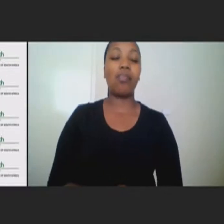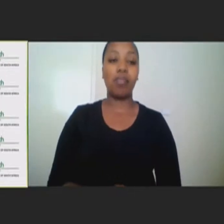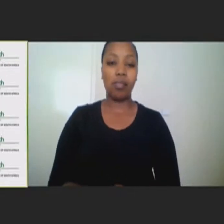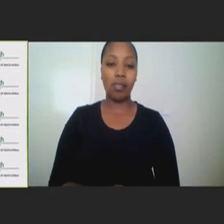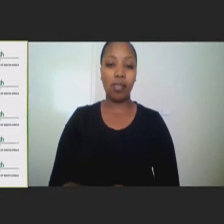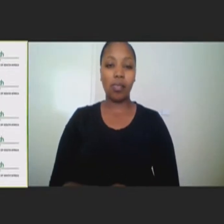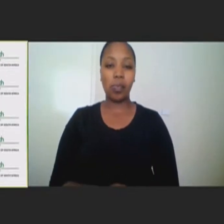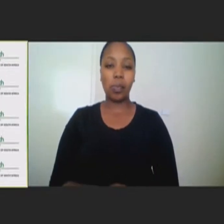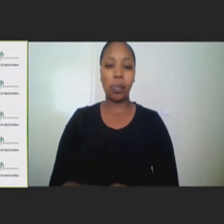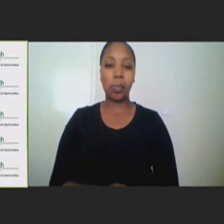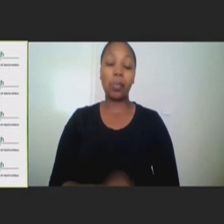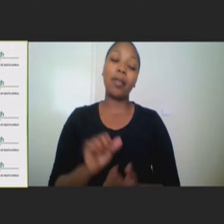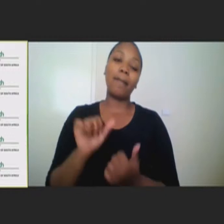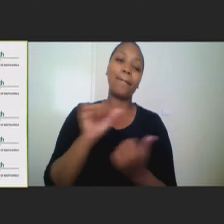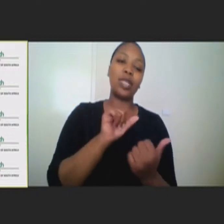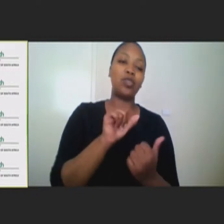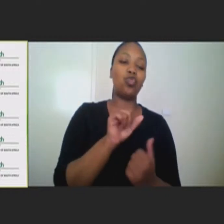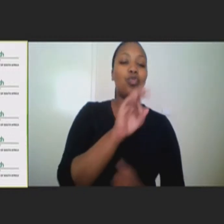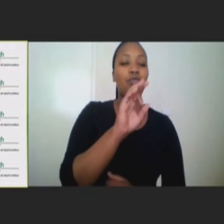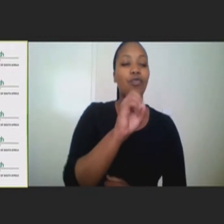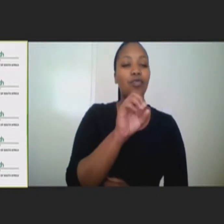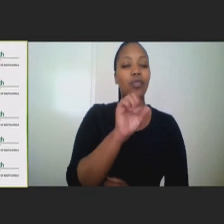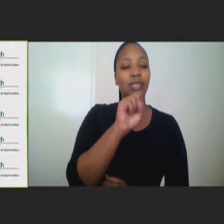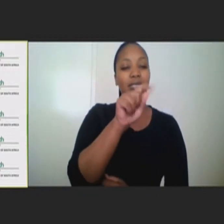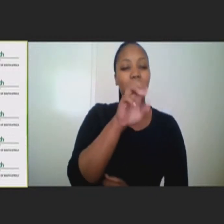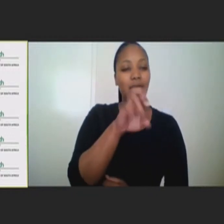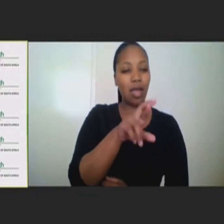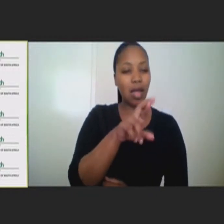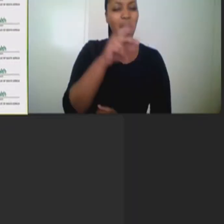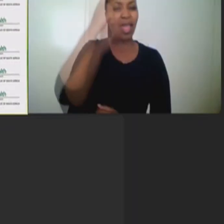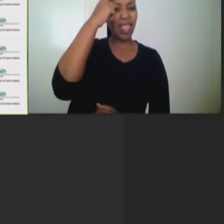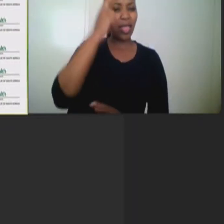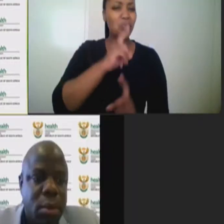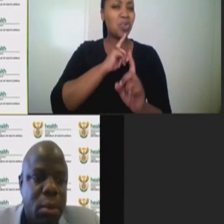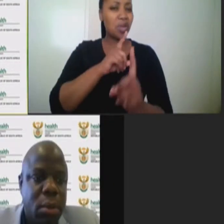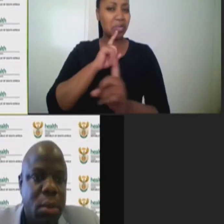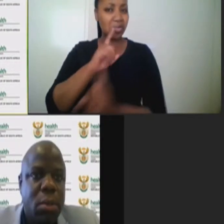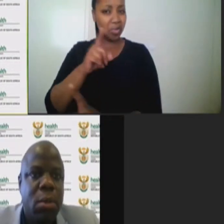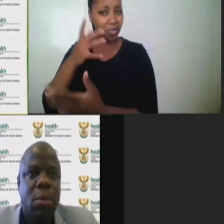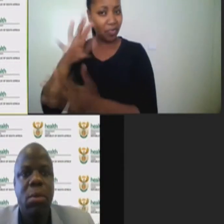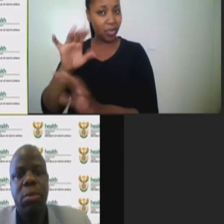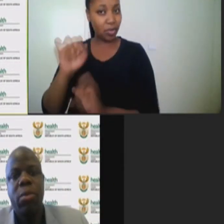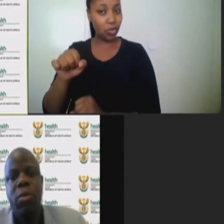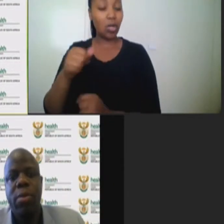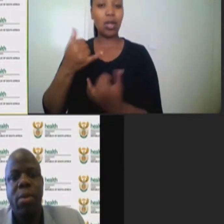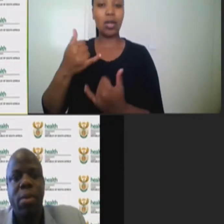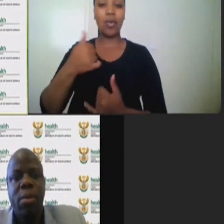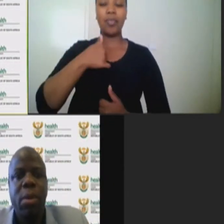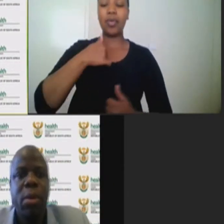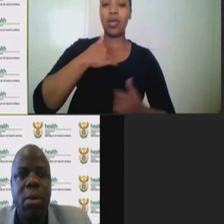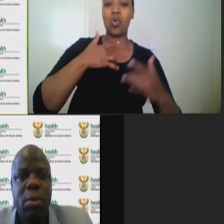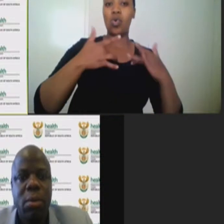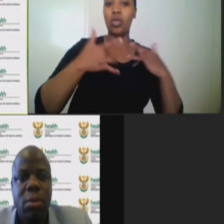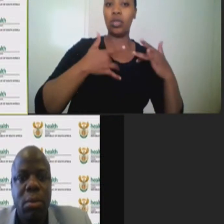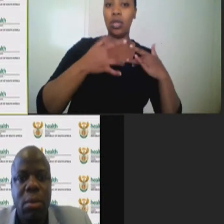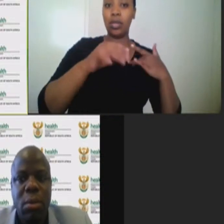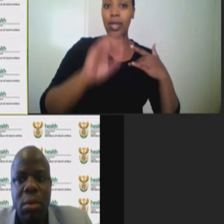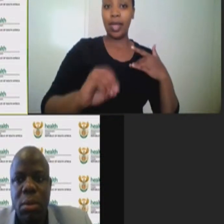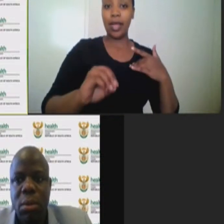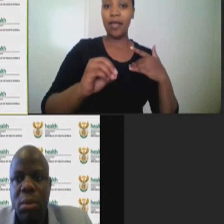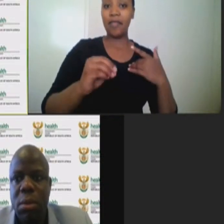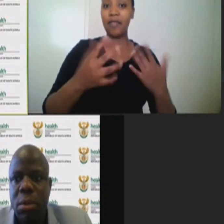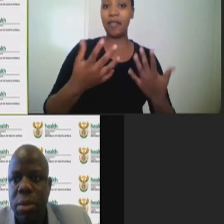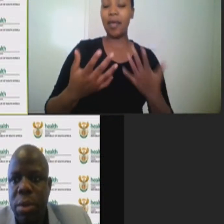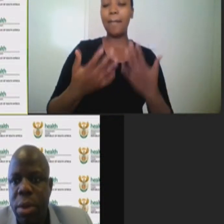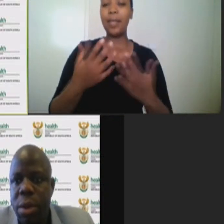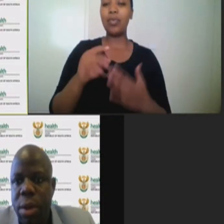Back to Foster. I think we've dealt with all the questions. I'm just worried that I don't know if Tulio is still there. Would have